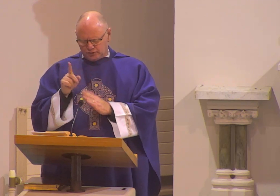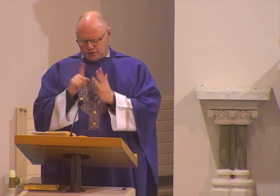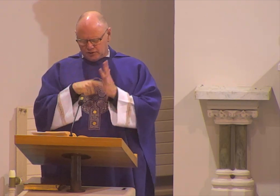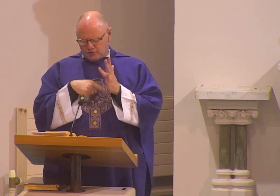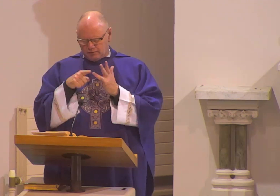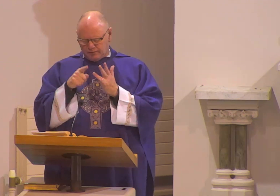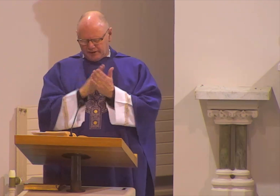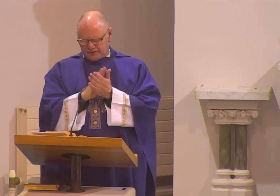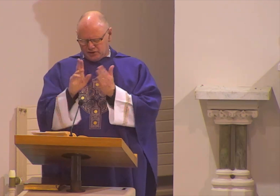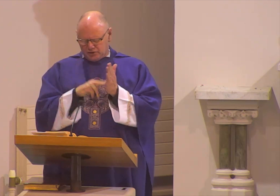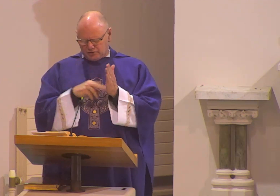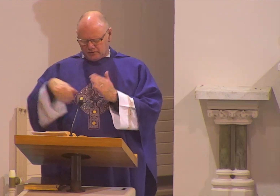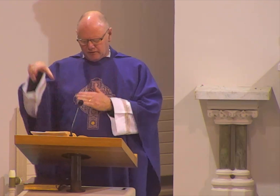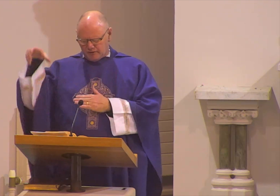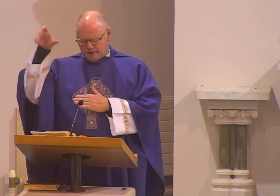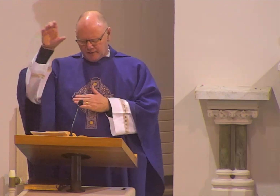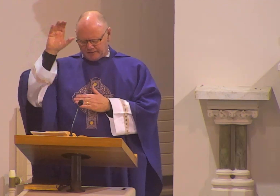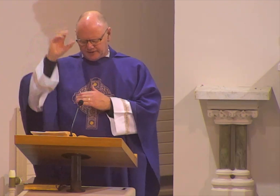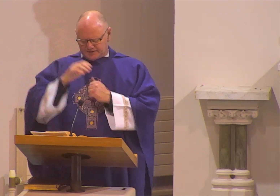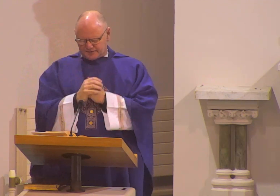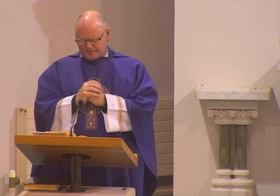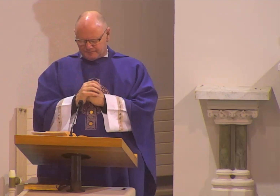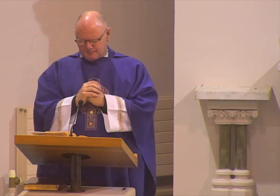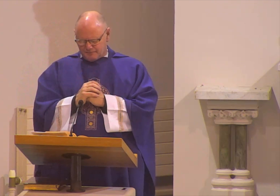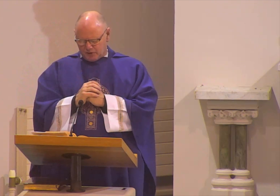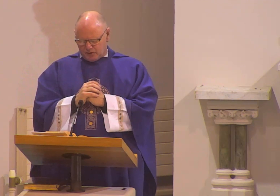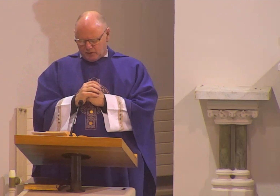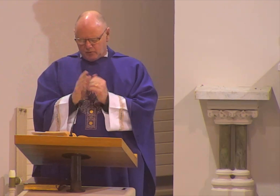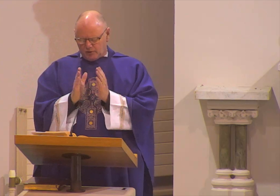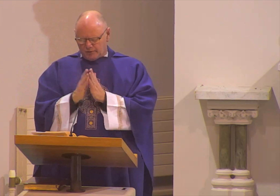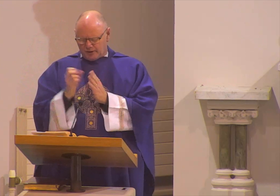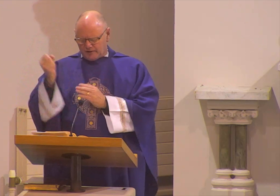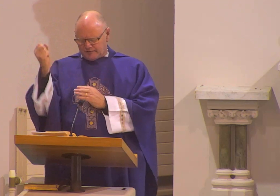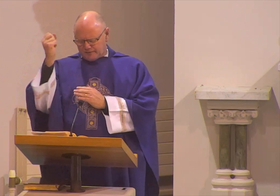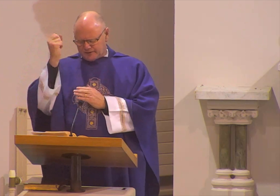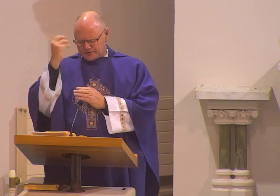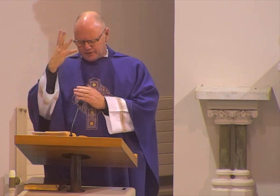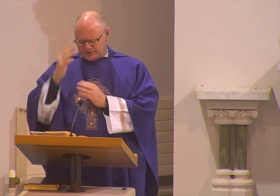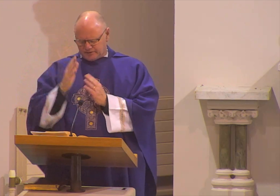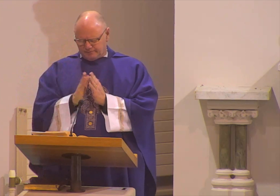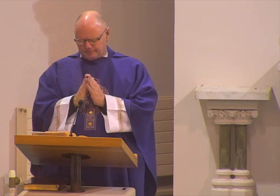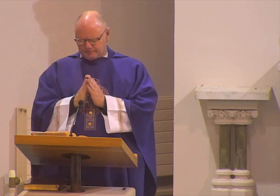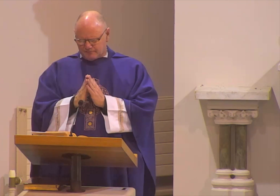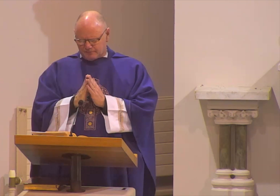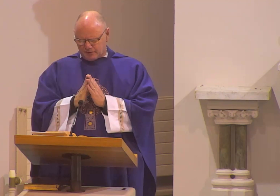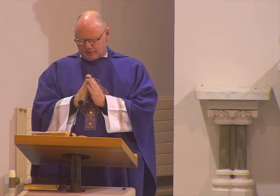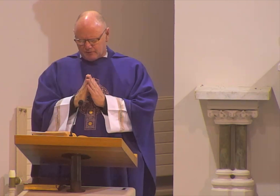foretold by John the Baptist. We pray for this wisdom.